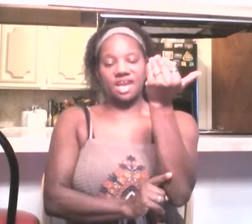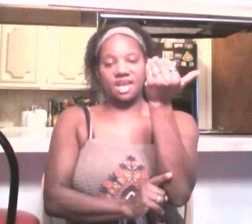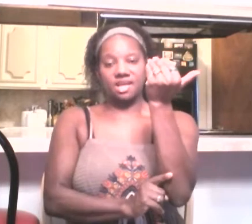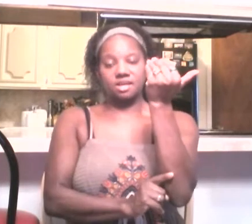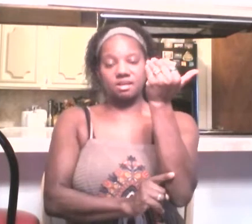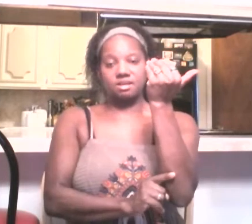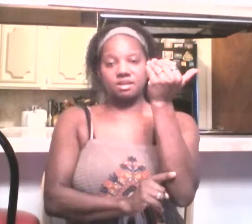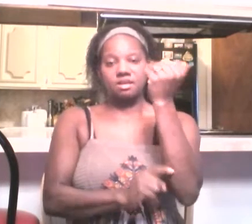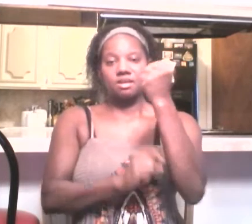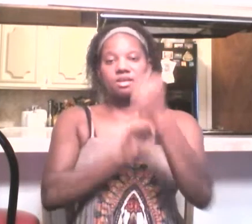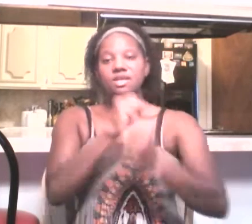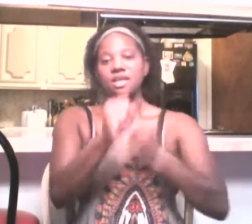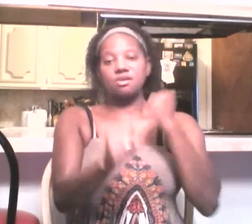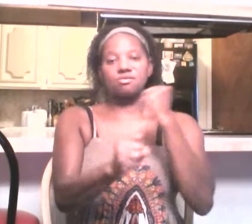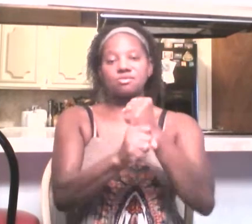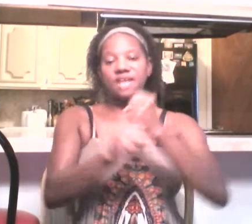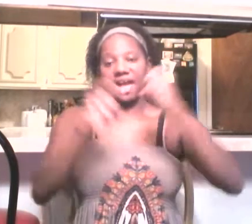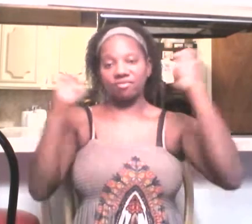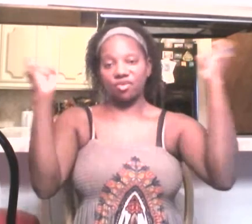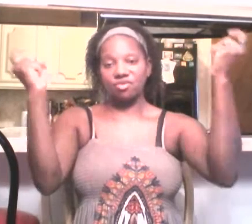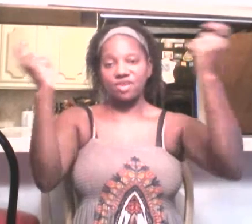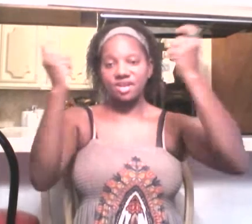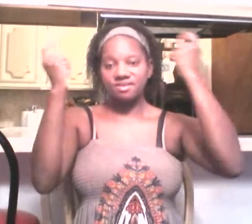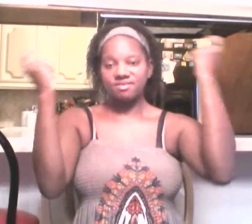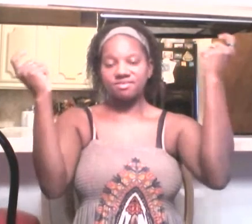15 years anniversary.